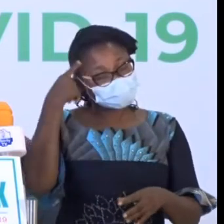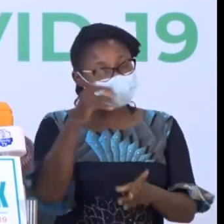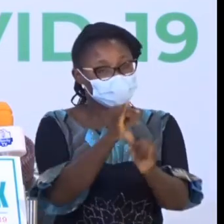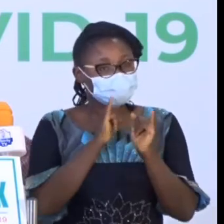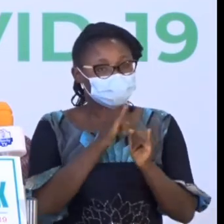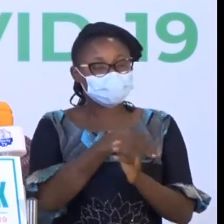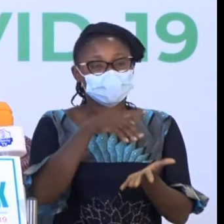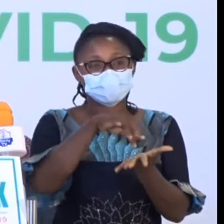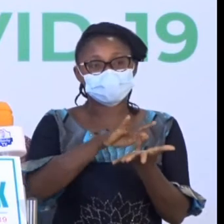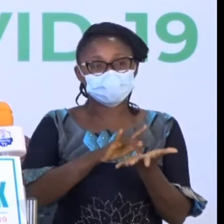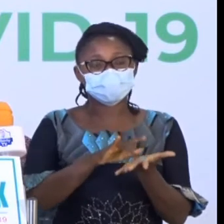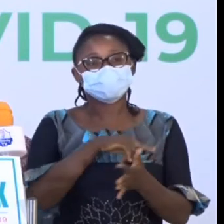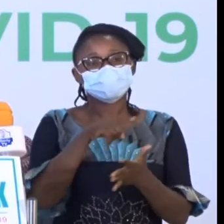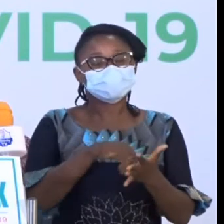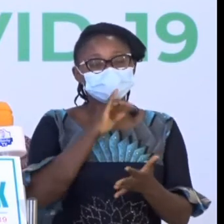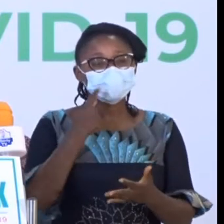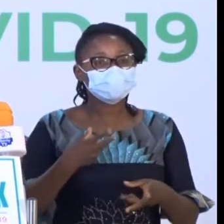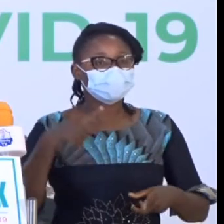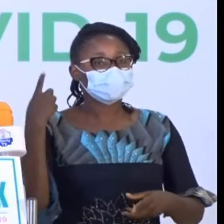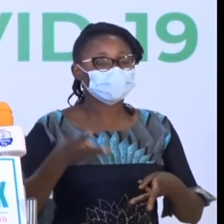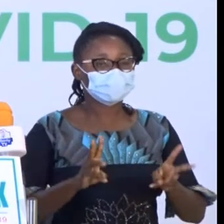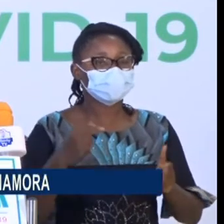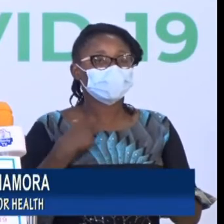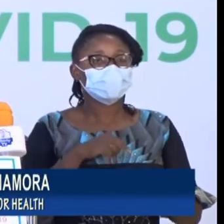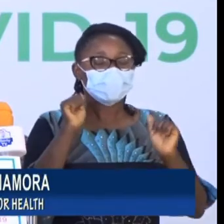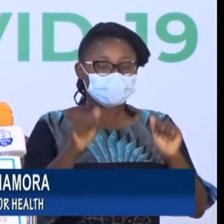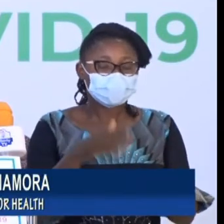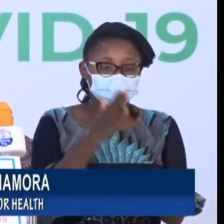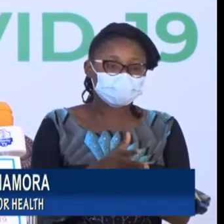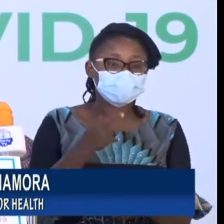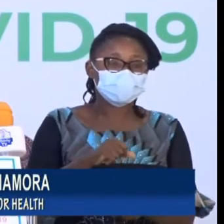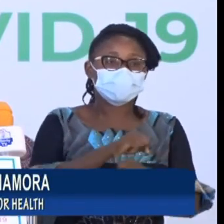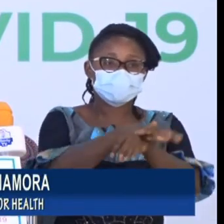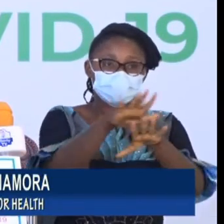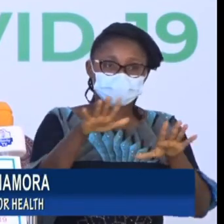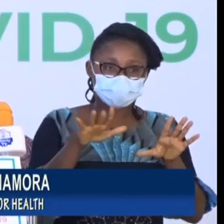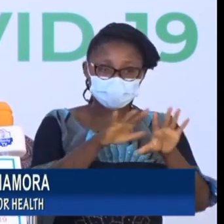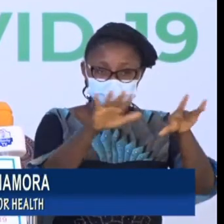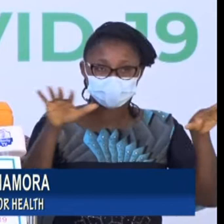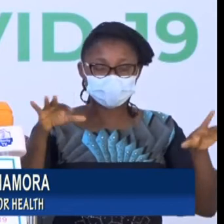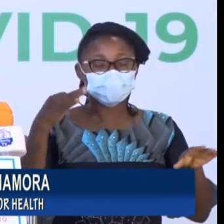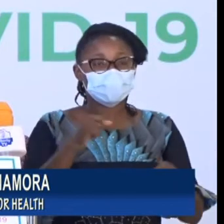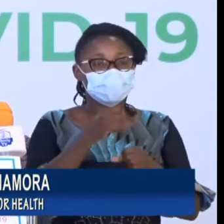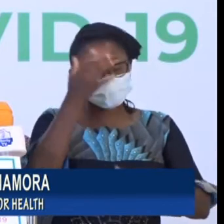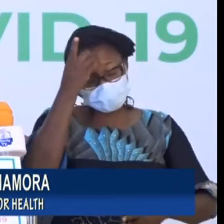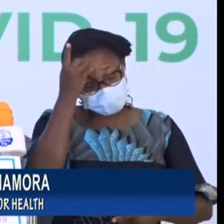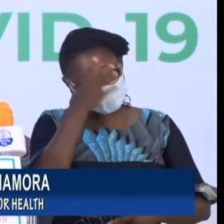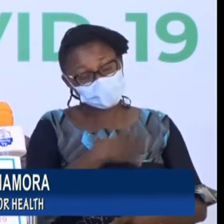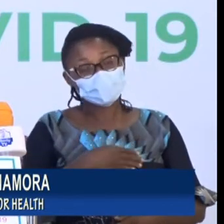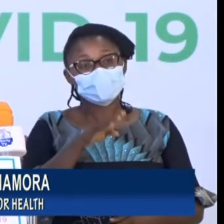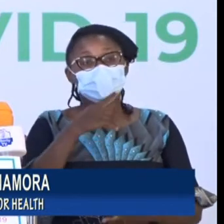treatment. This is the only way we can truly halt the spread of the disease and confirm that we have